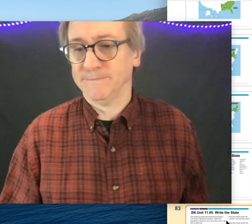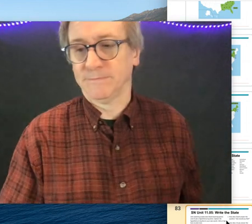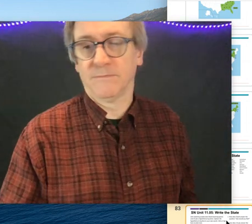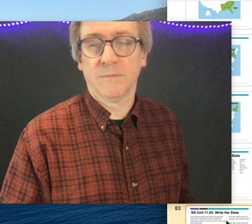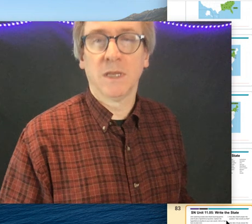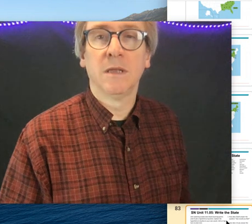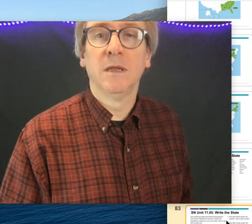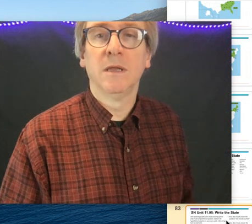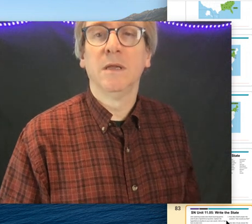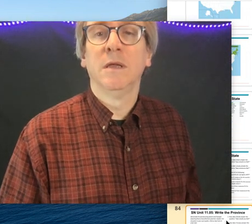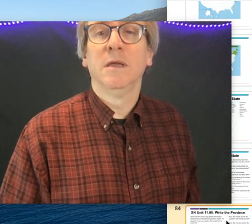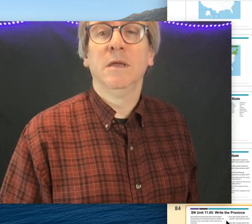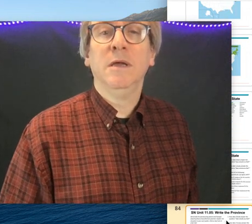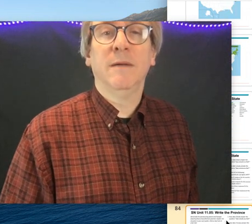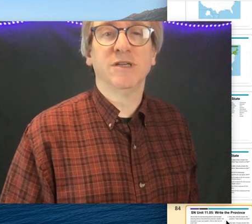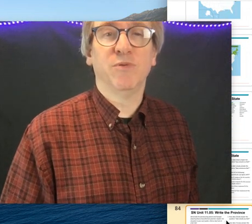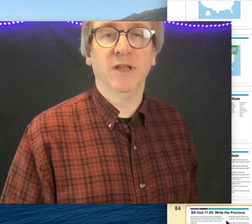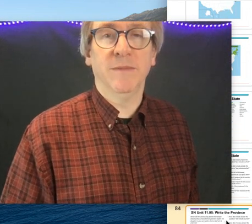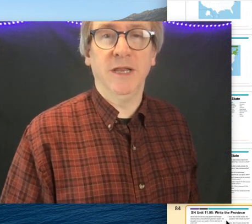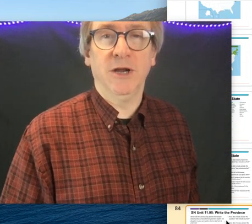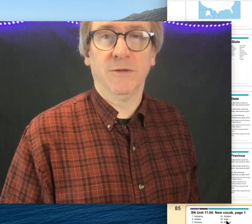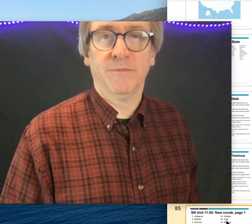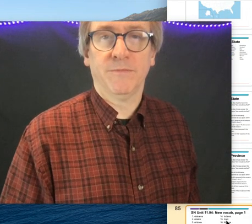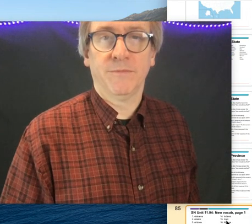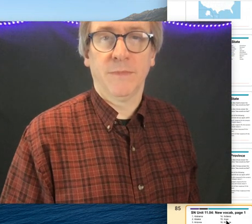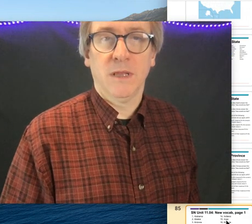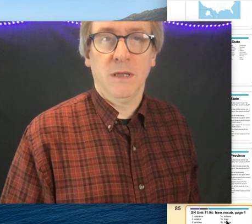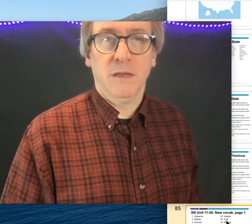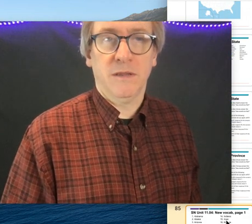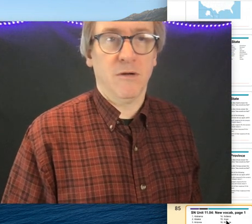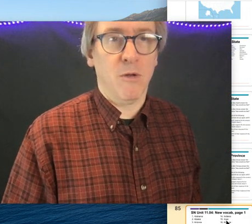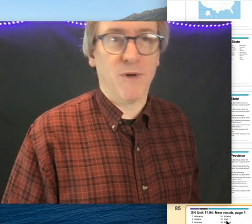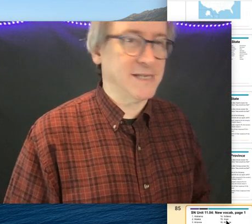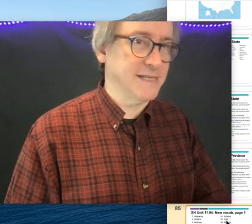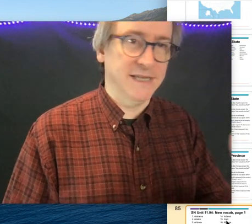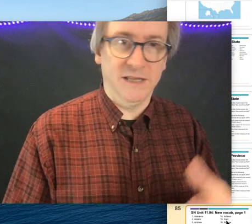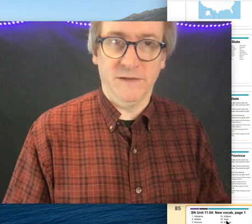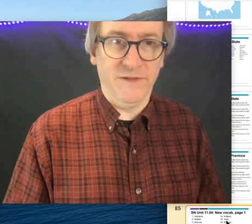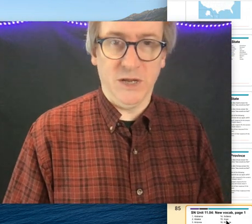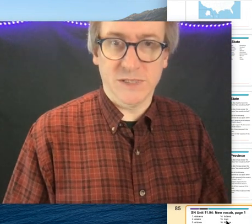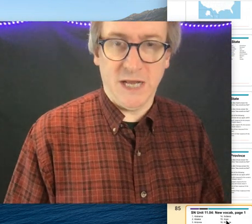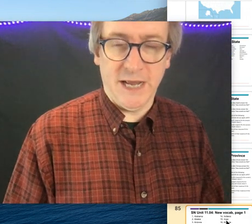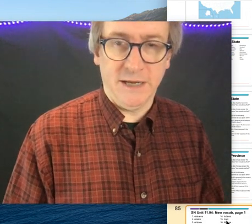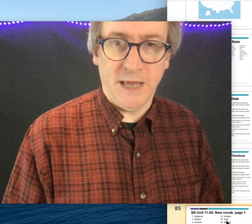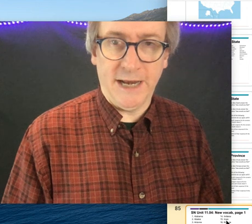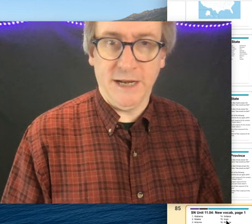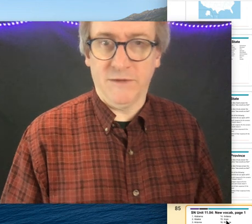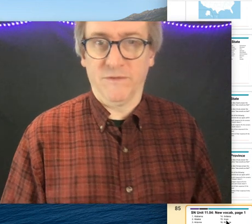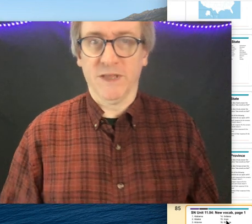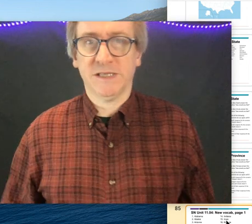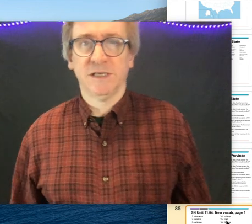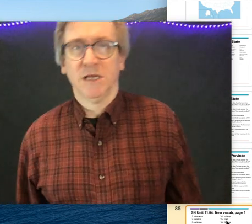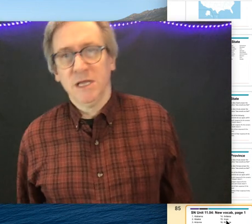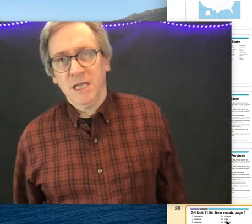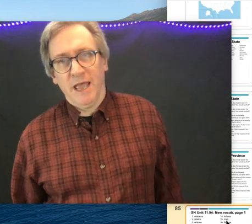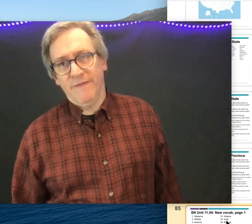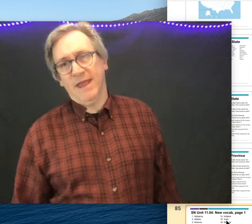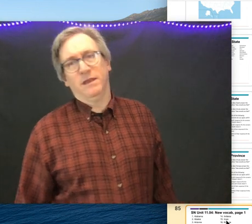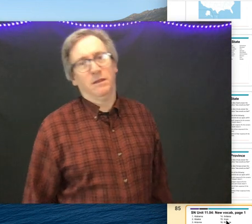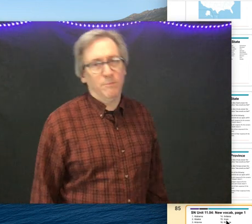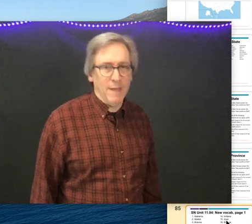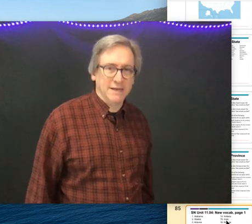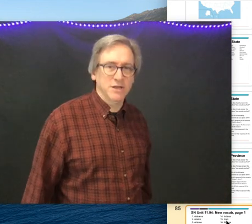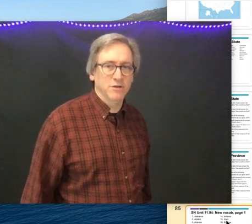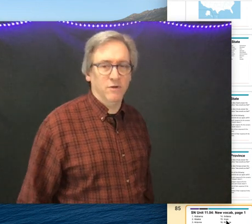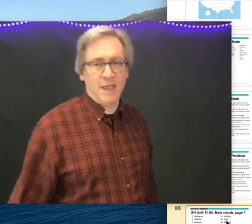worksheet. I'm just putting them in here. They're all processing the videos I edited for this. And